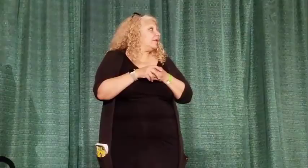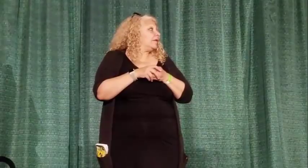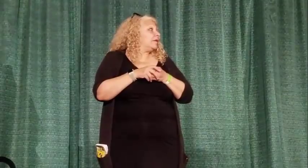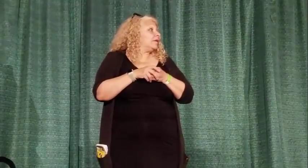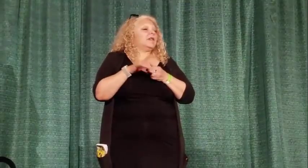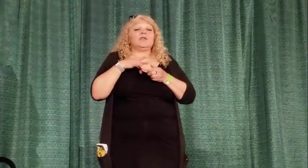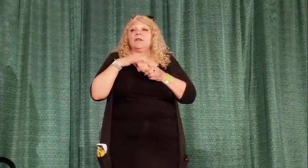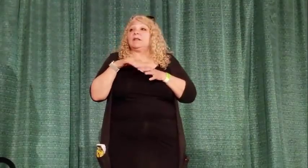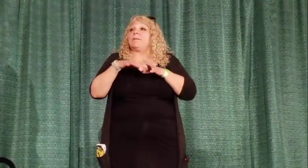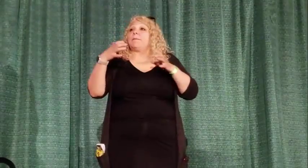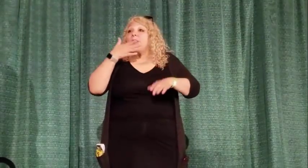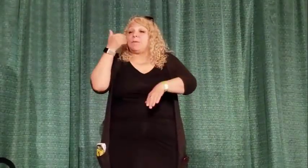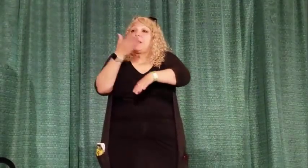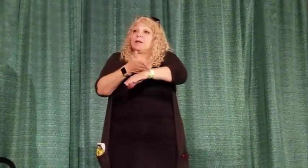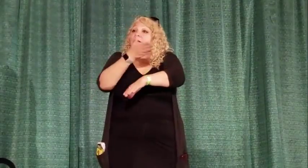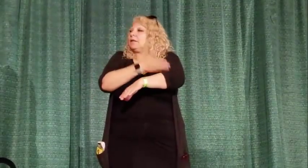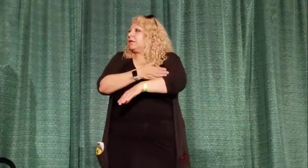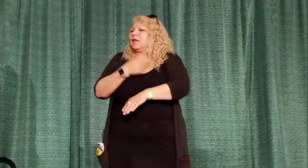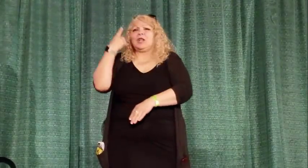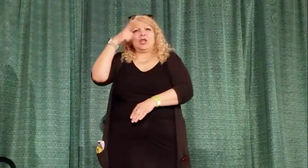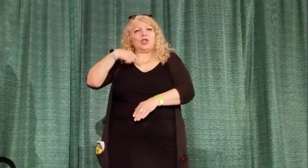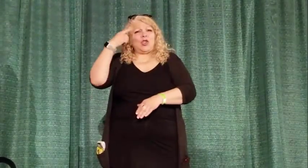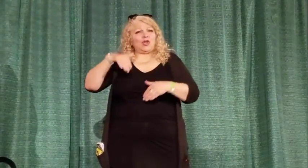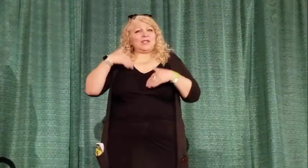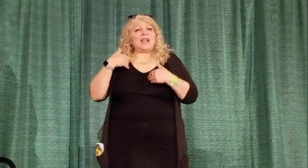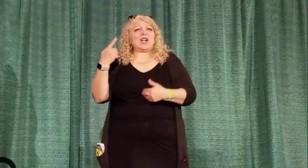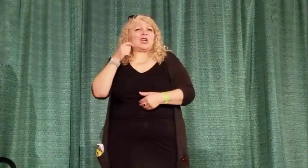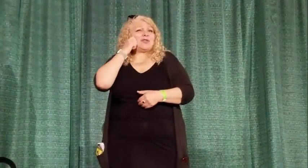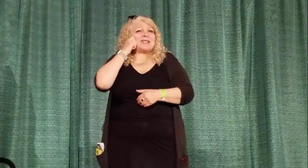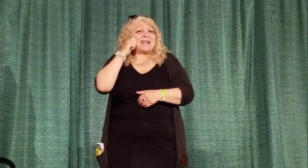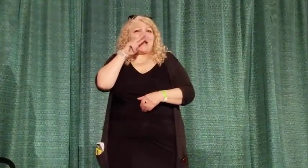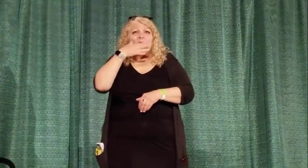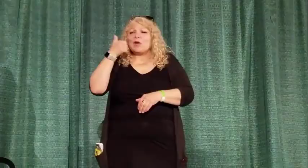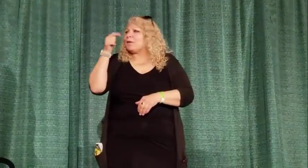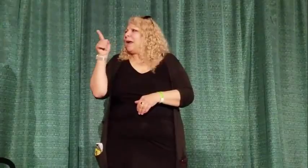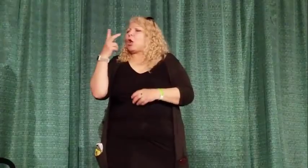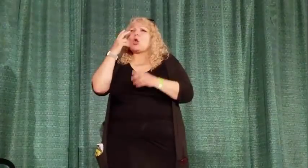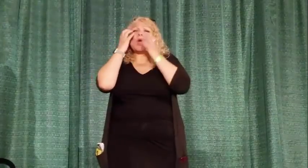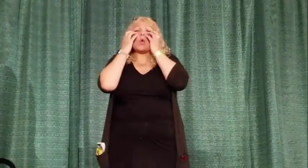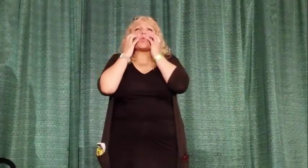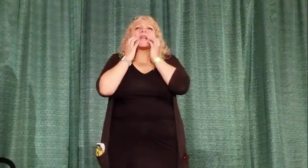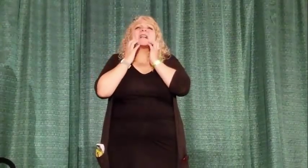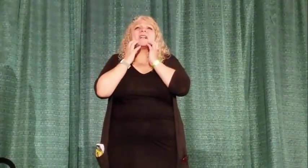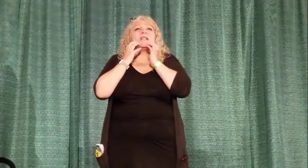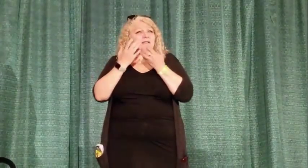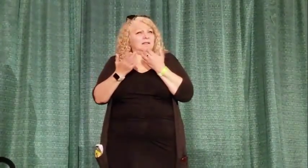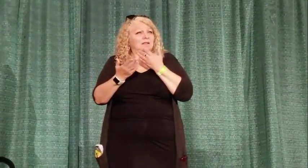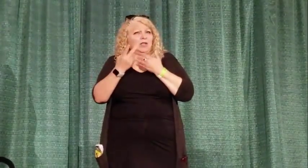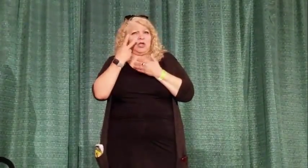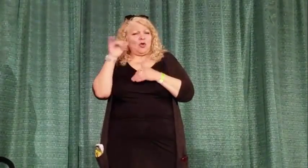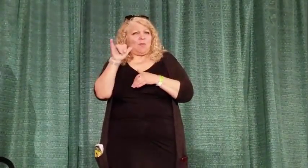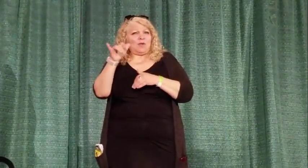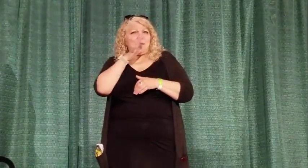feeling a lot better. But look at how much younger she looks. Look at her face. Look at her skin tone. Look at her wrinkles. It looks like her